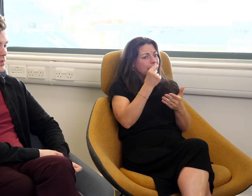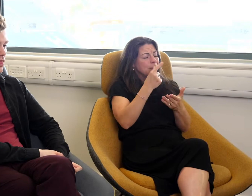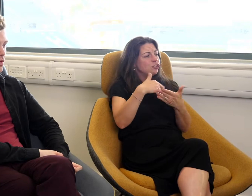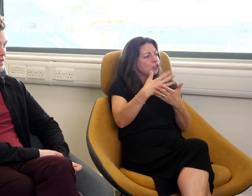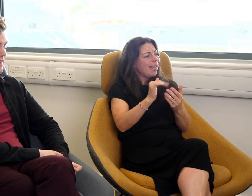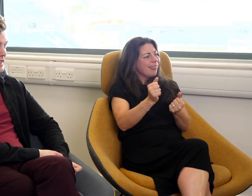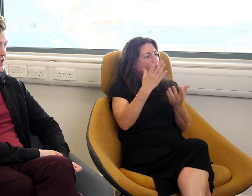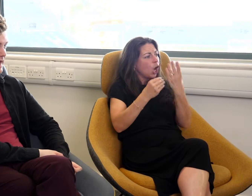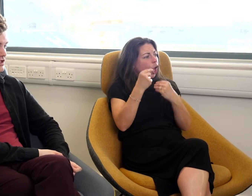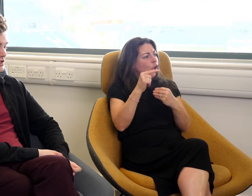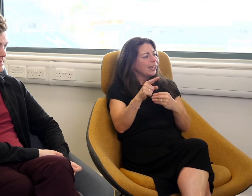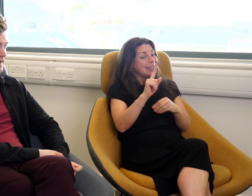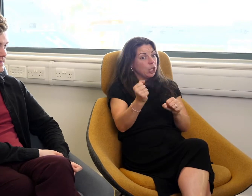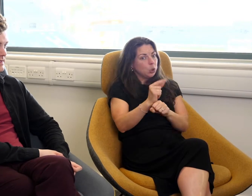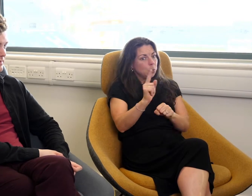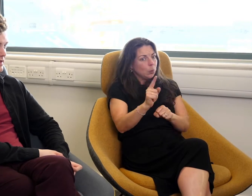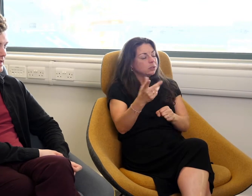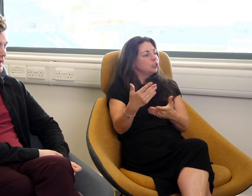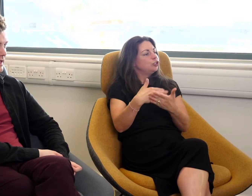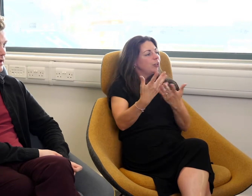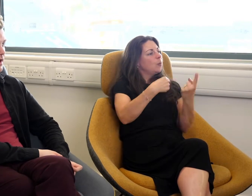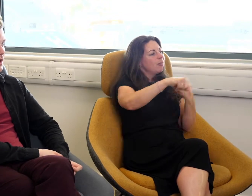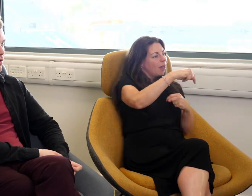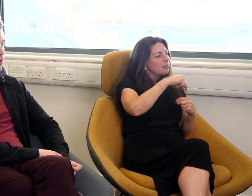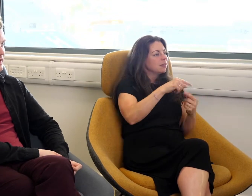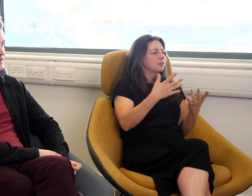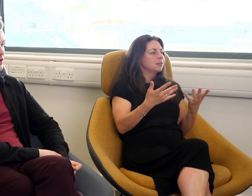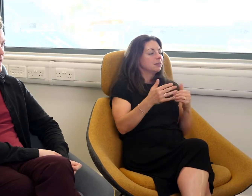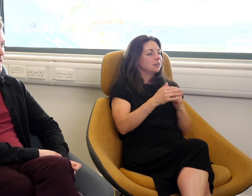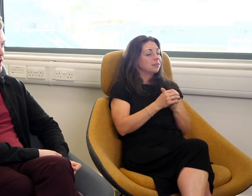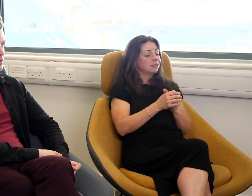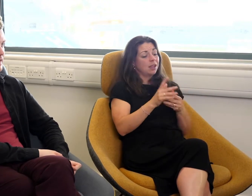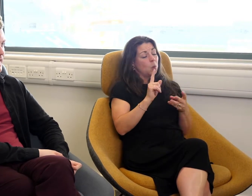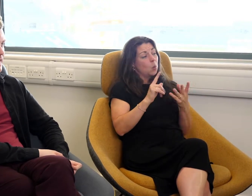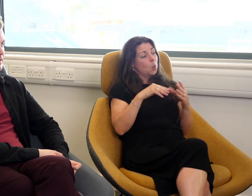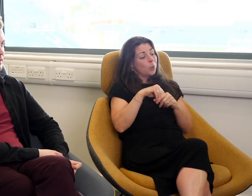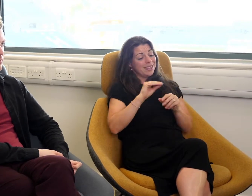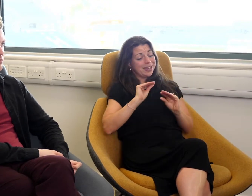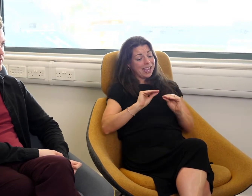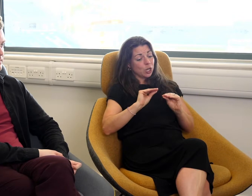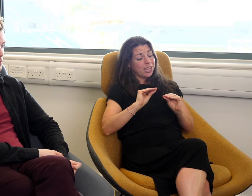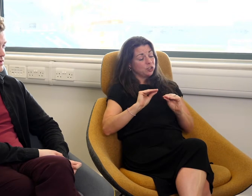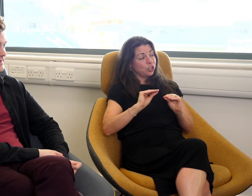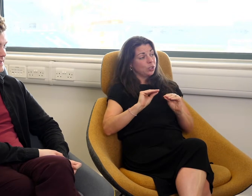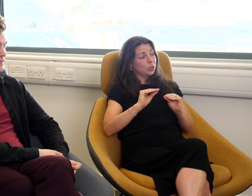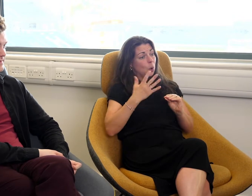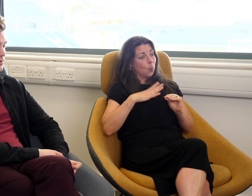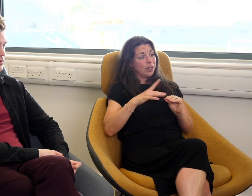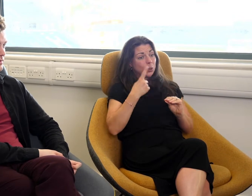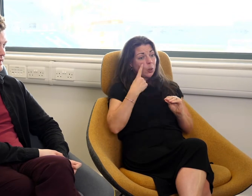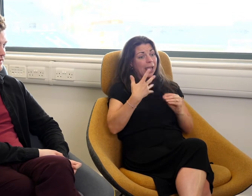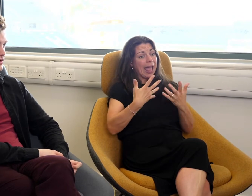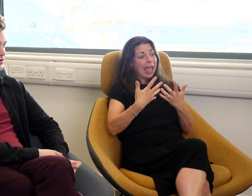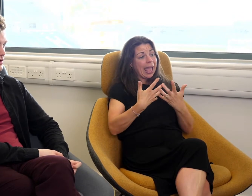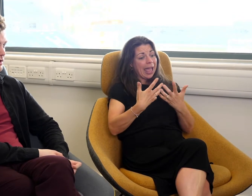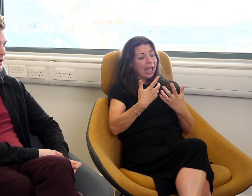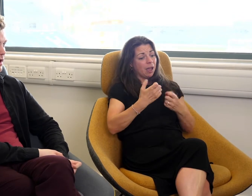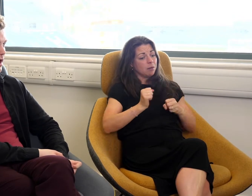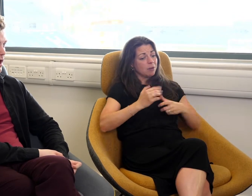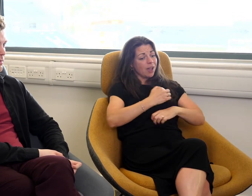Within the education space, similarly, we need to look at how we can provide more spaces for deaf children,